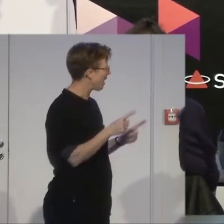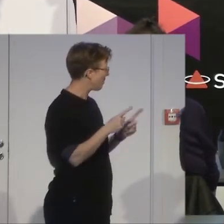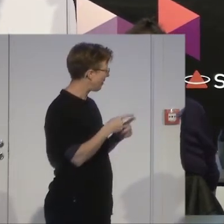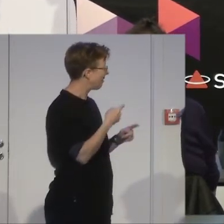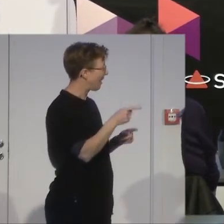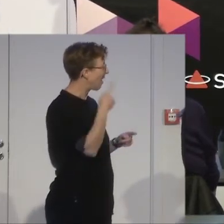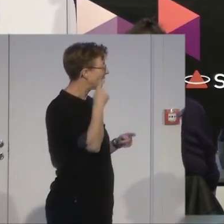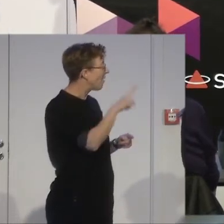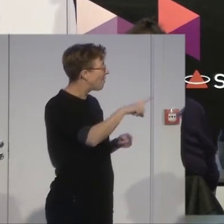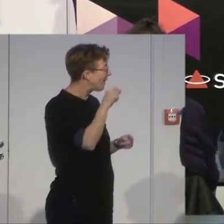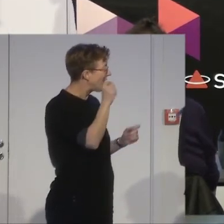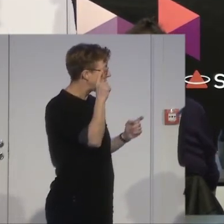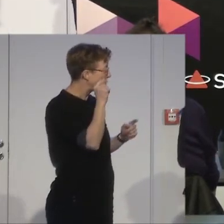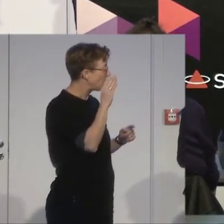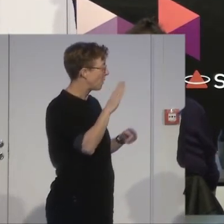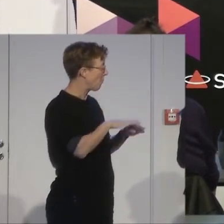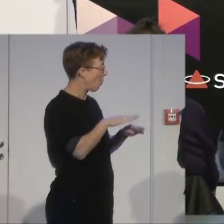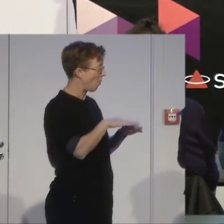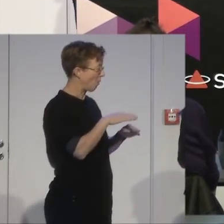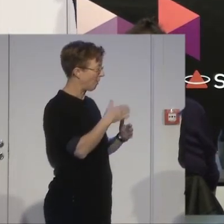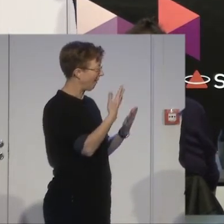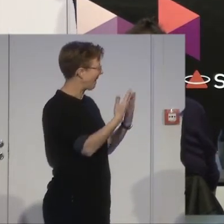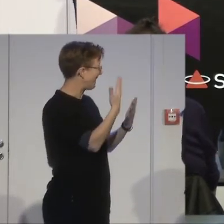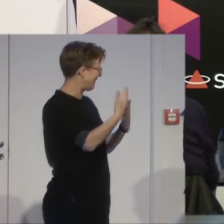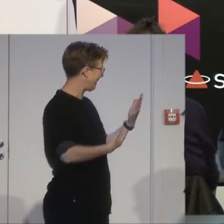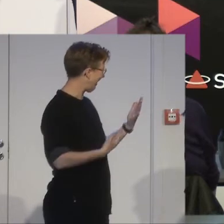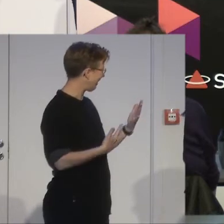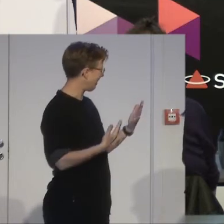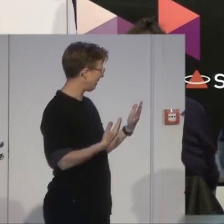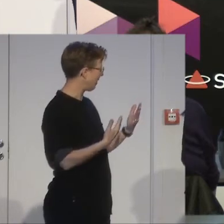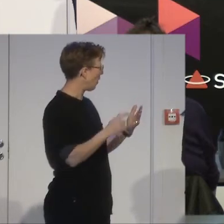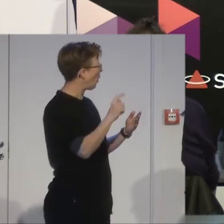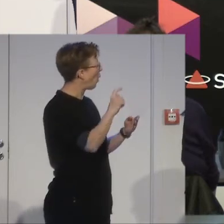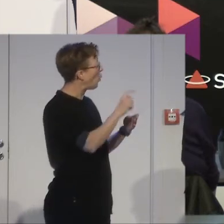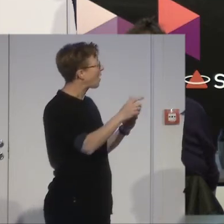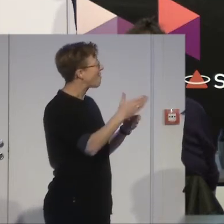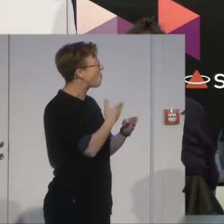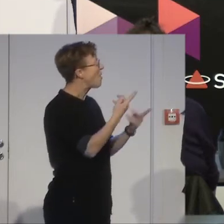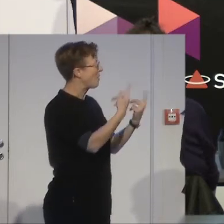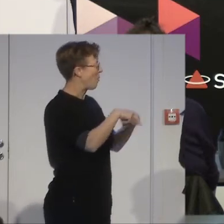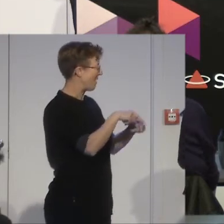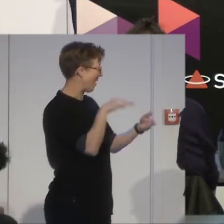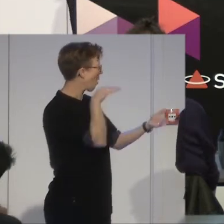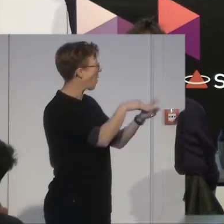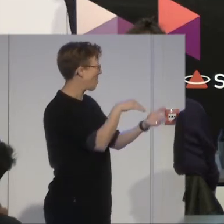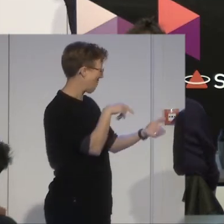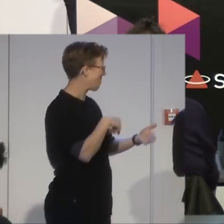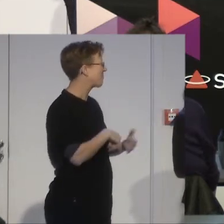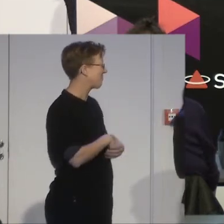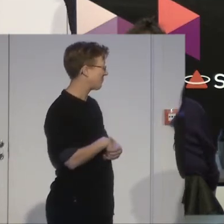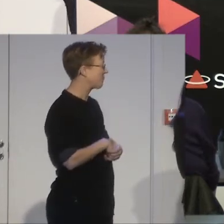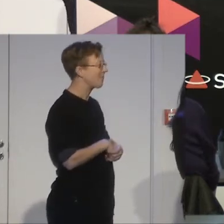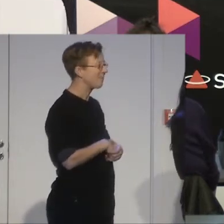can find it on NVC's website the week before Christmas.